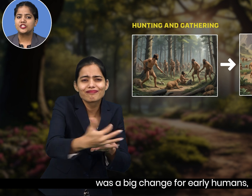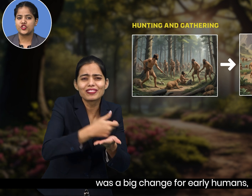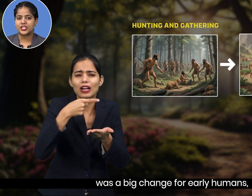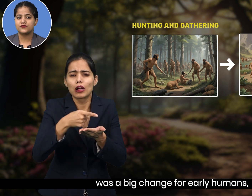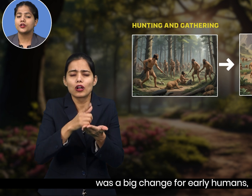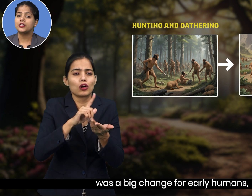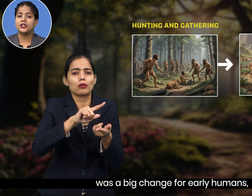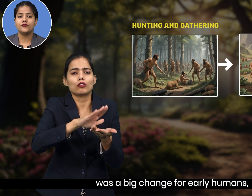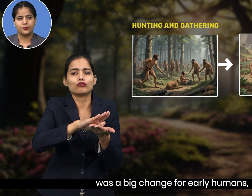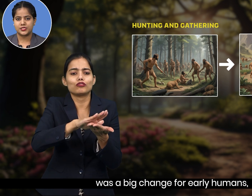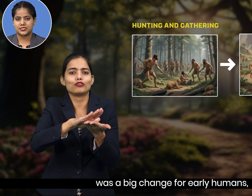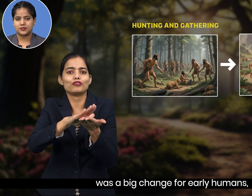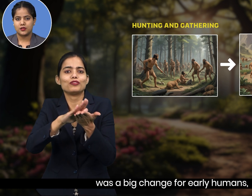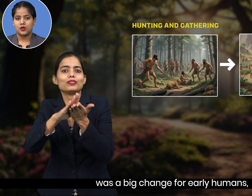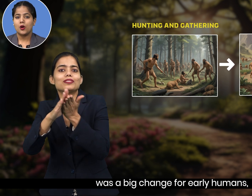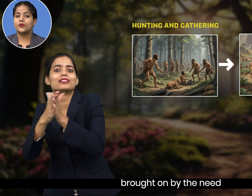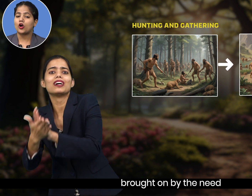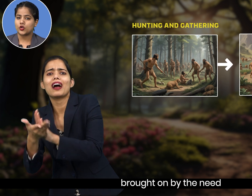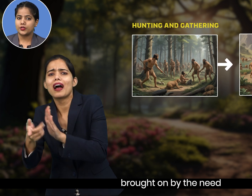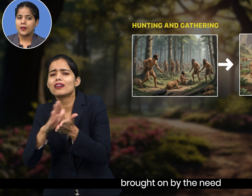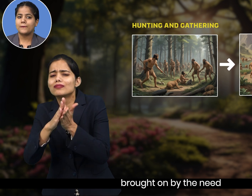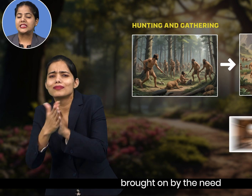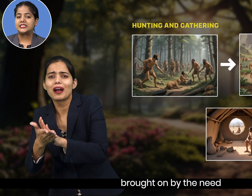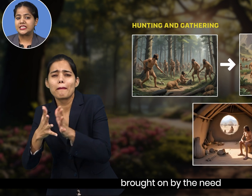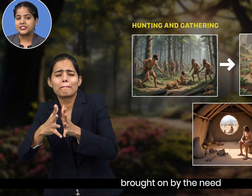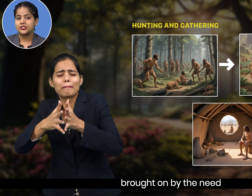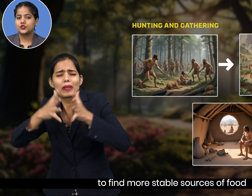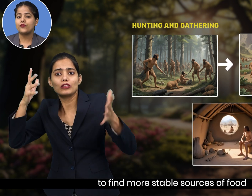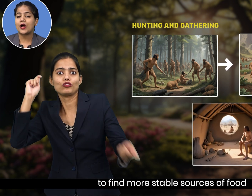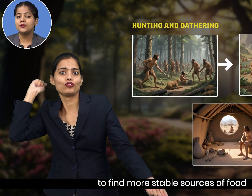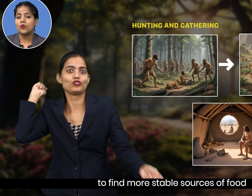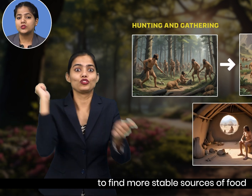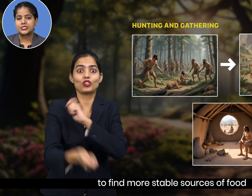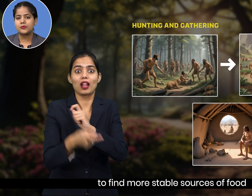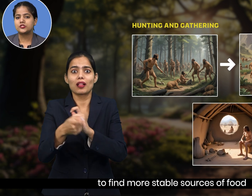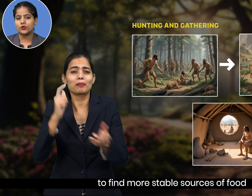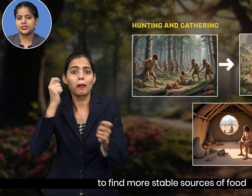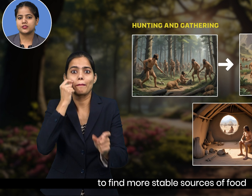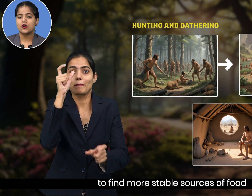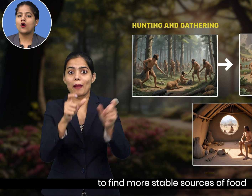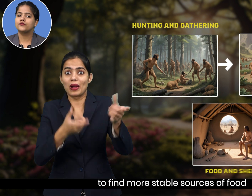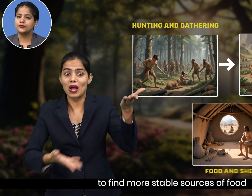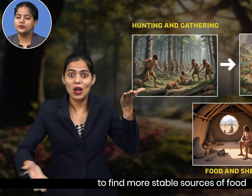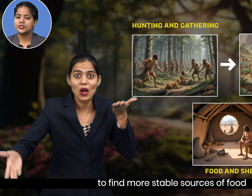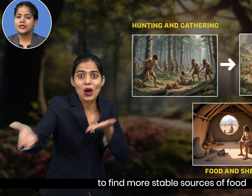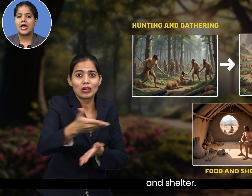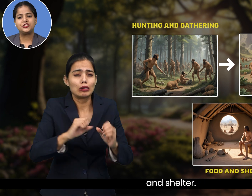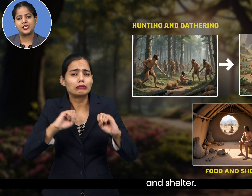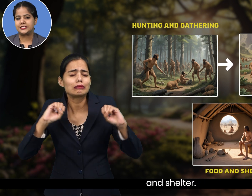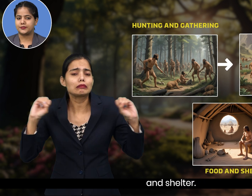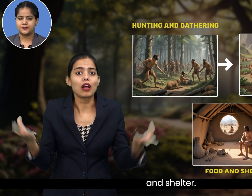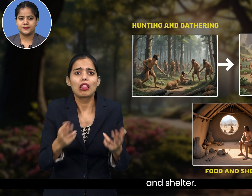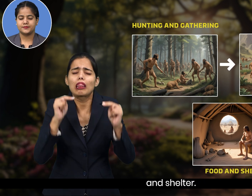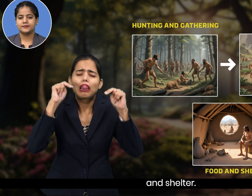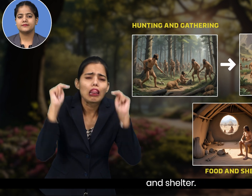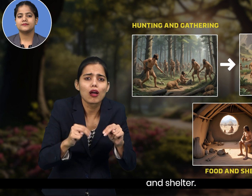a big change for early humans, brought on by the need to find more stable sources of food and